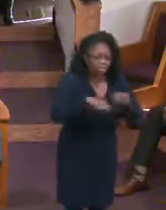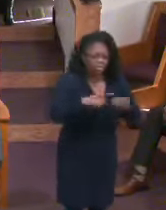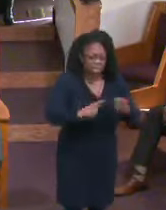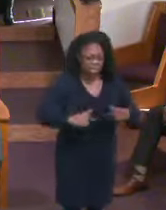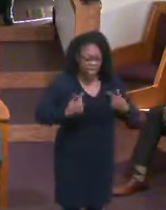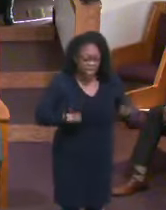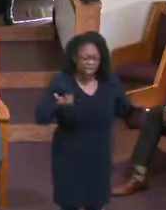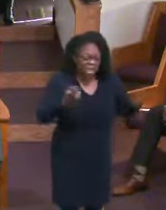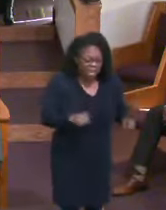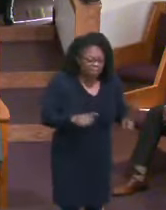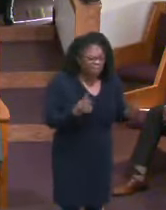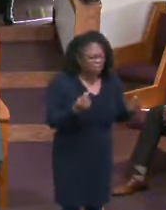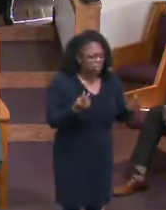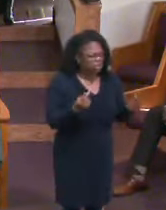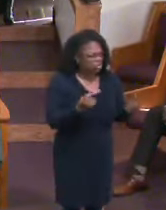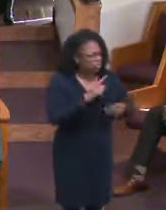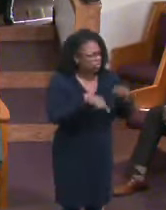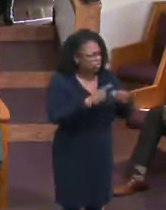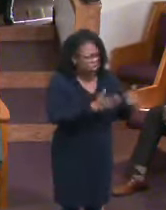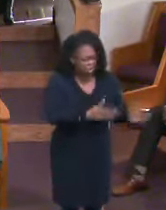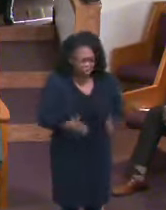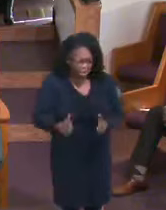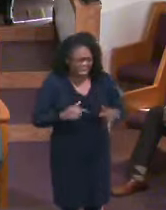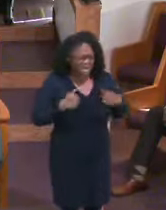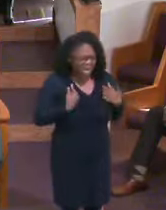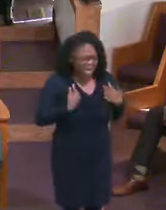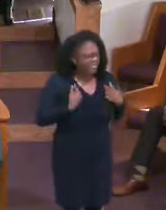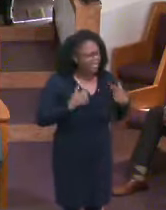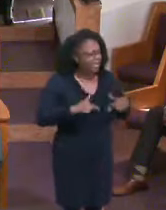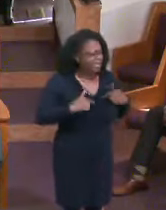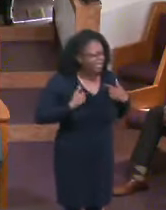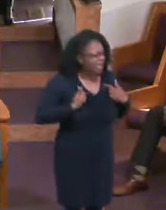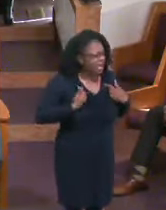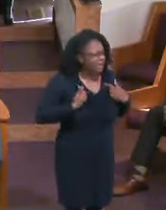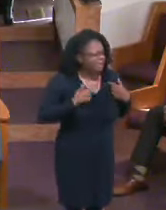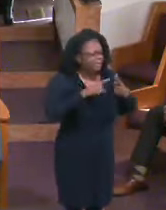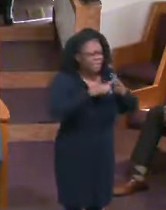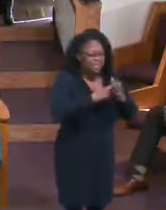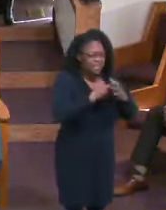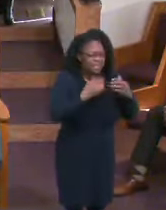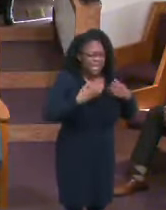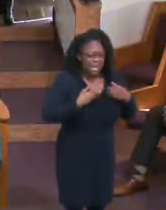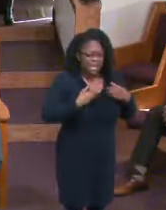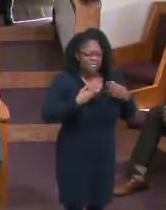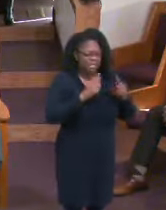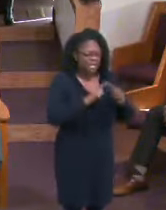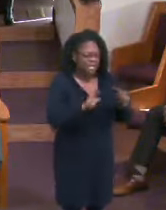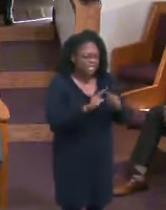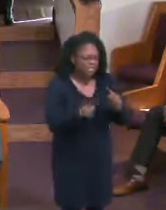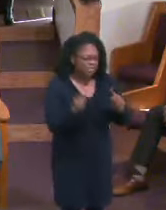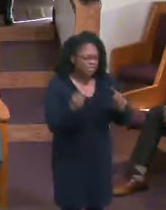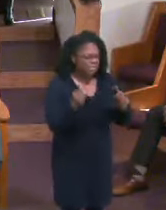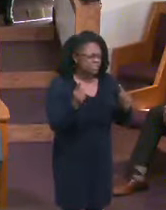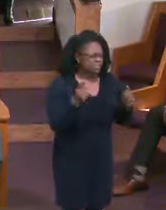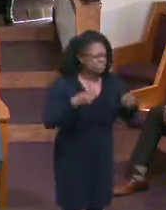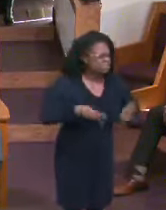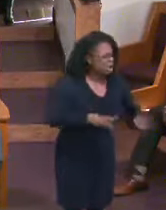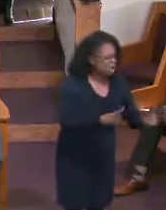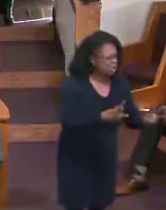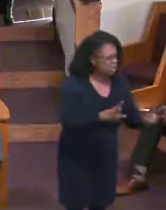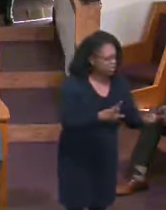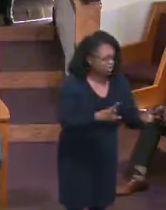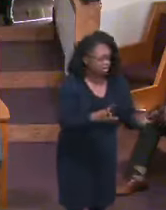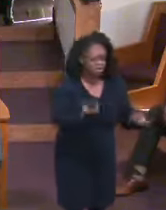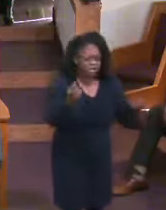when you have planned life and yet life begins to take unexpected turns? Is this not what occurred